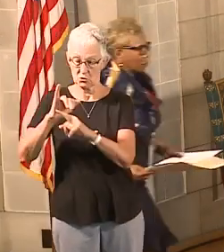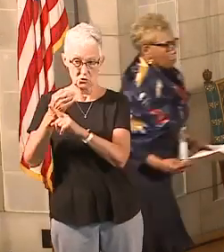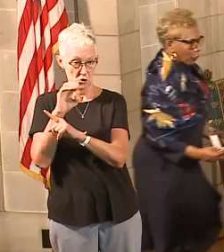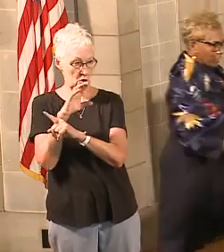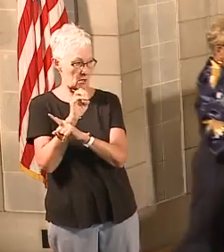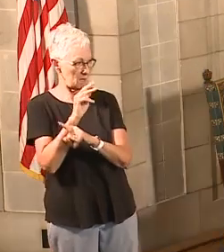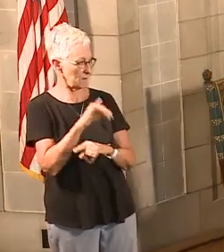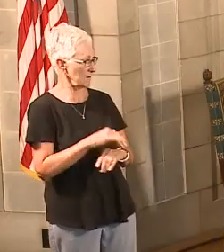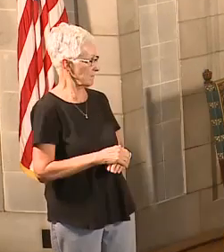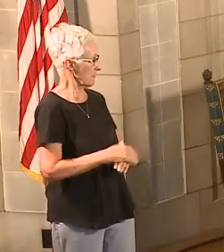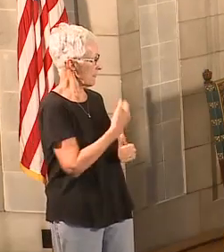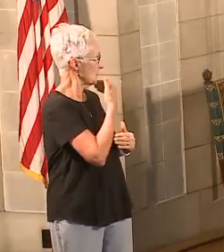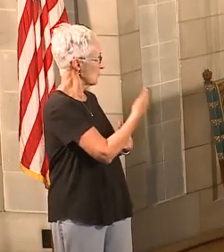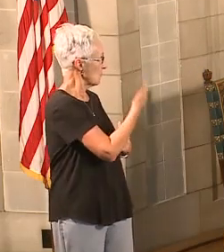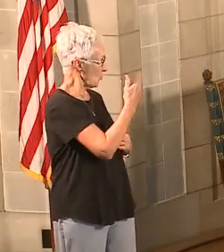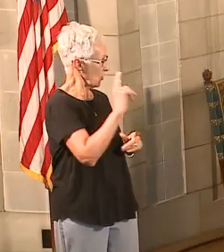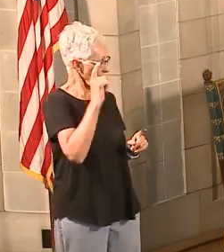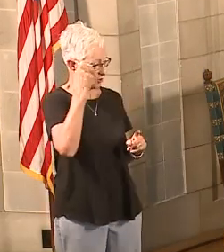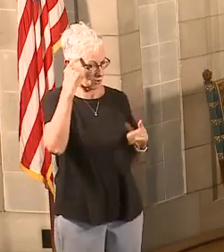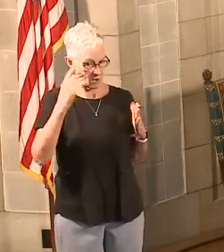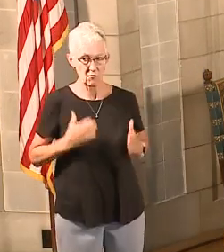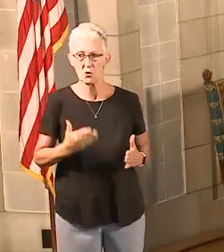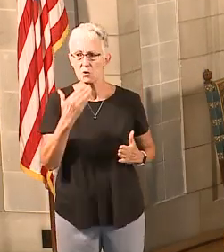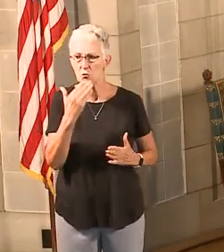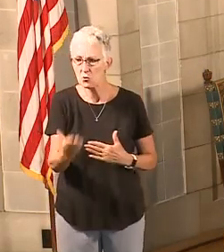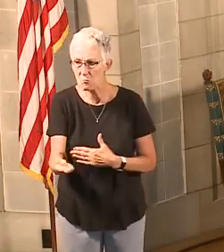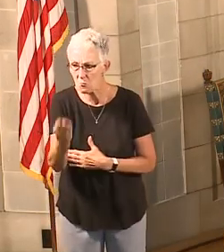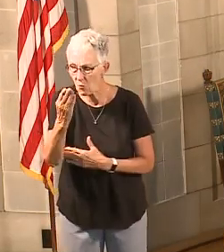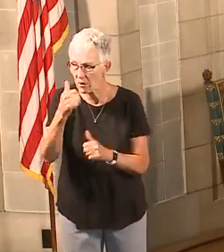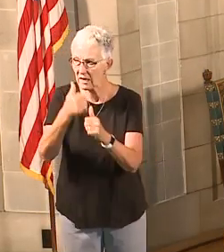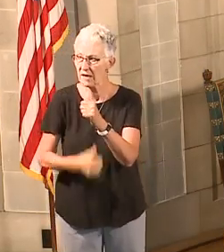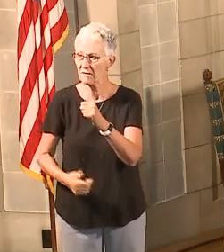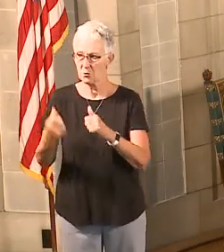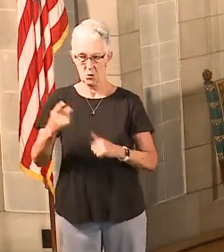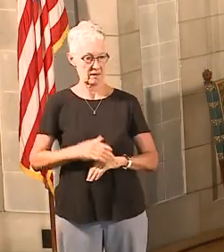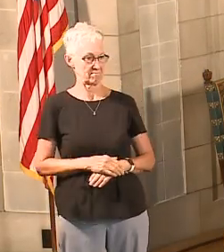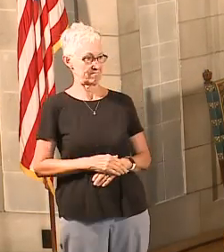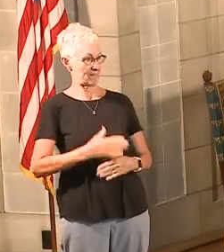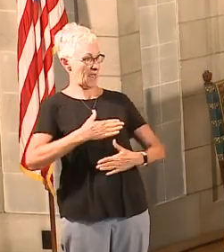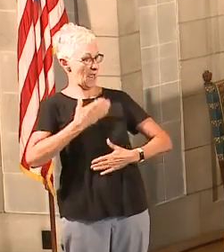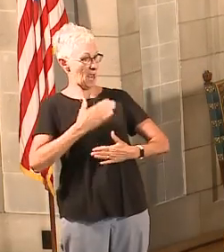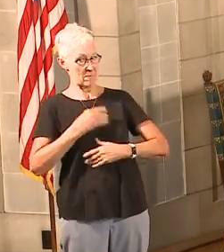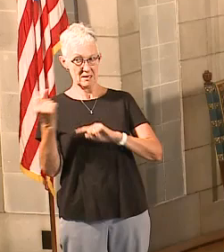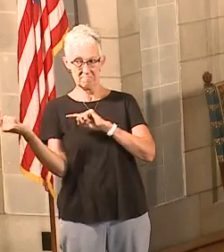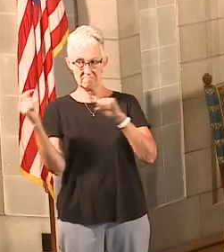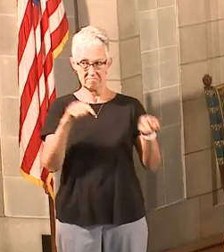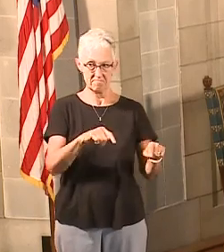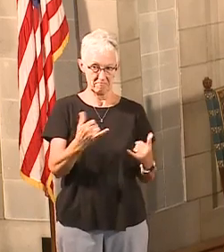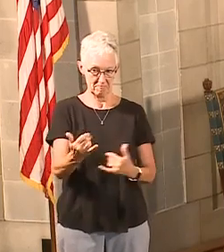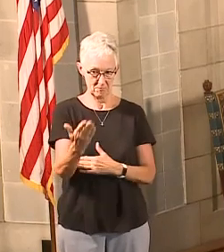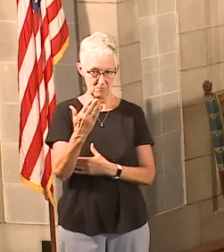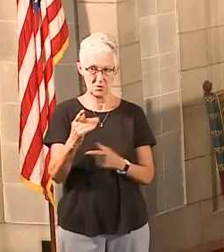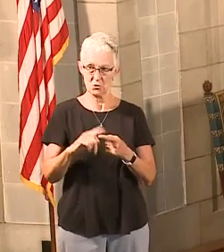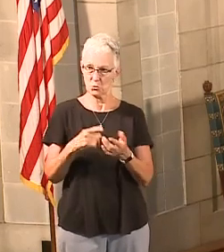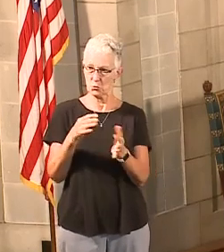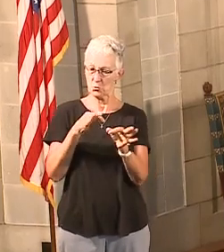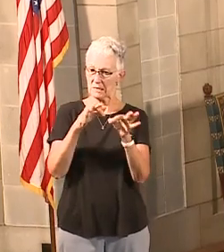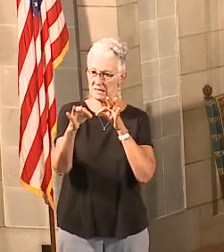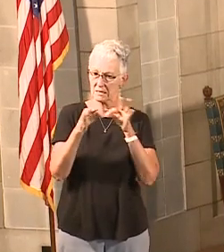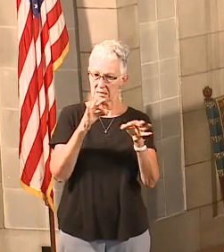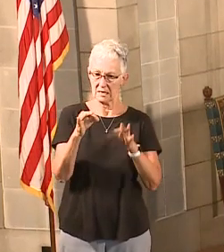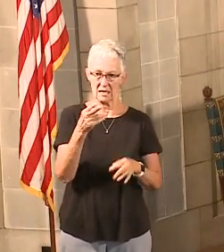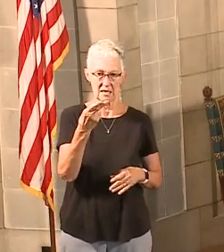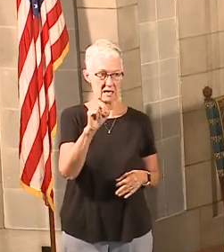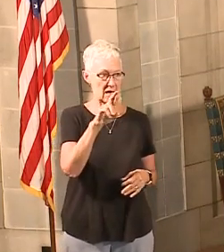Great. Well, good morning, Governor, and good morning to everyone. So pleased to be here this morning to talk about Heritage Health Adult